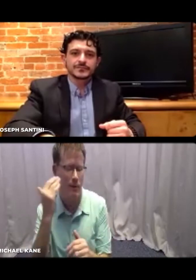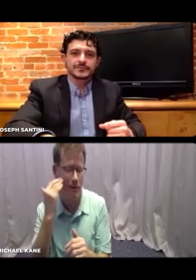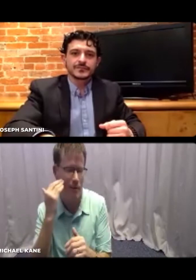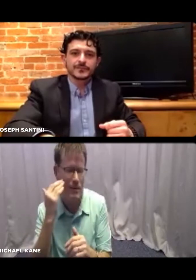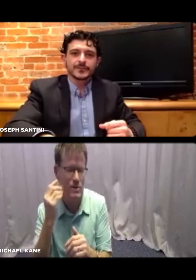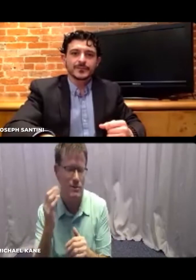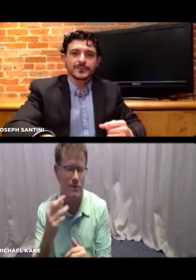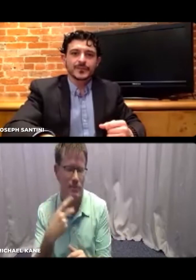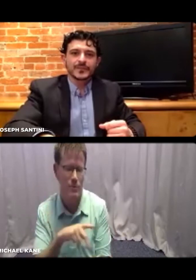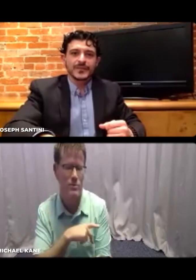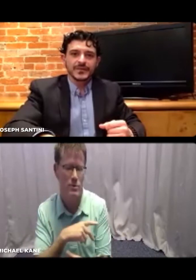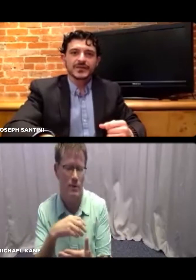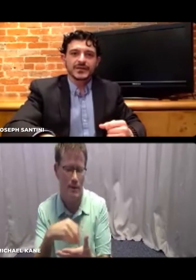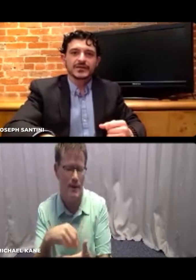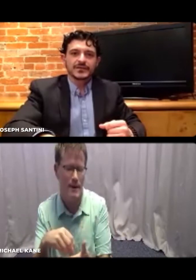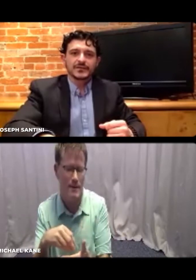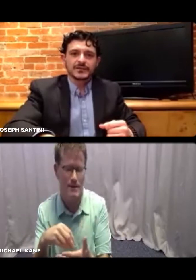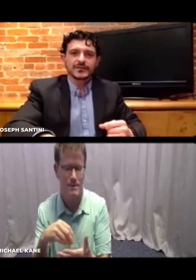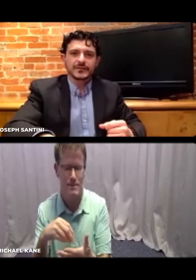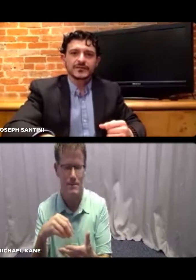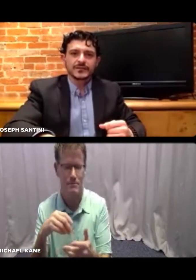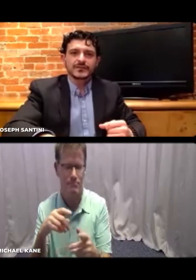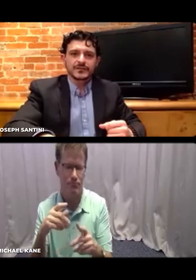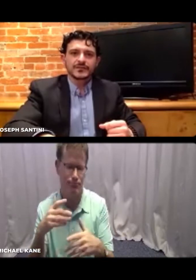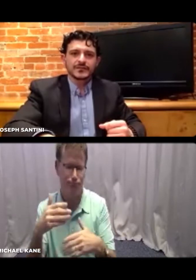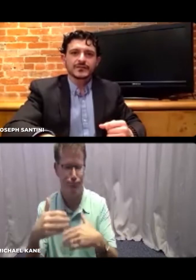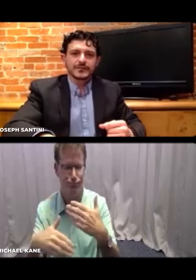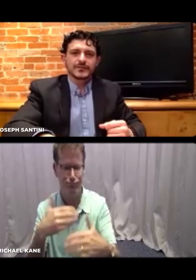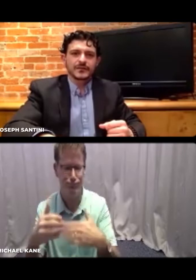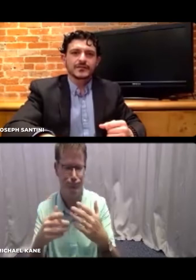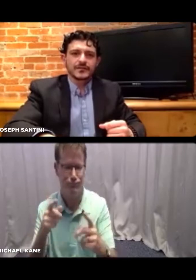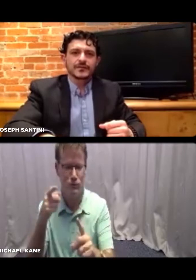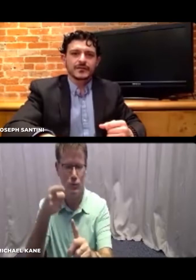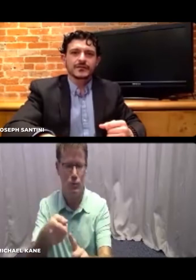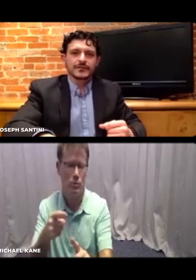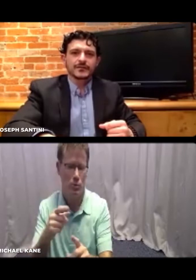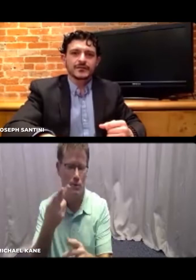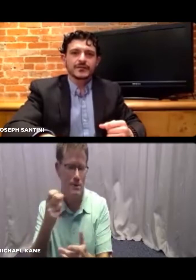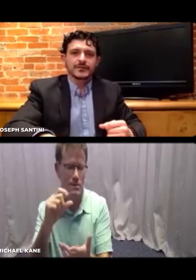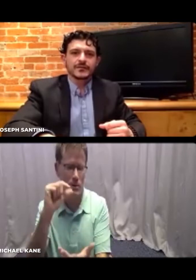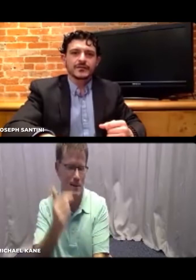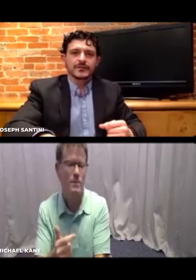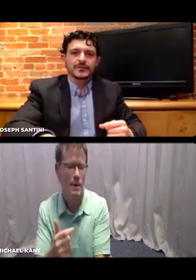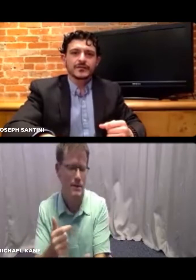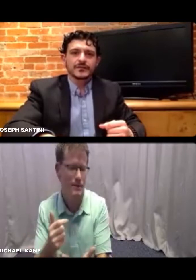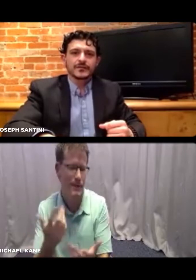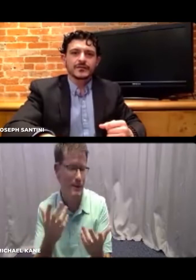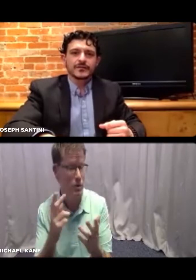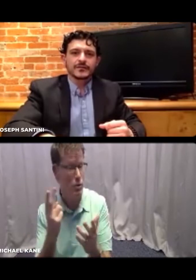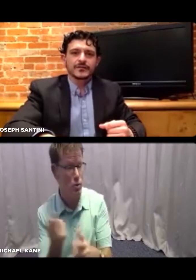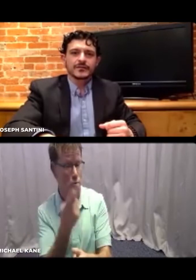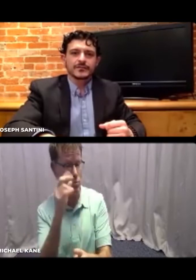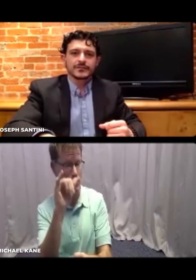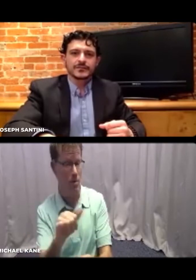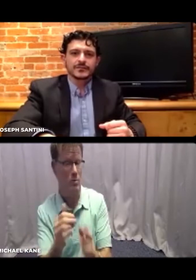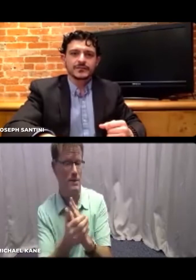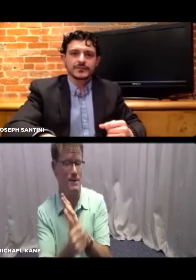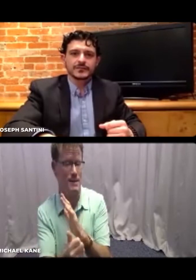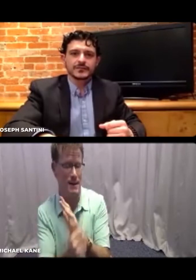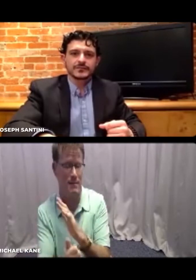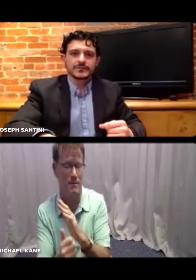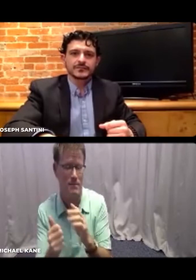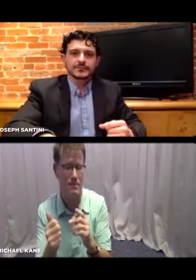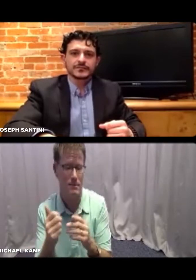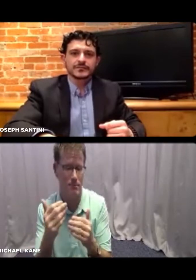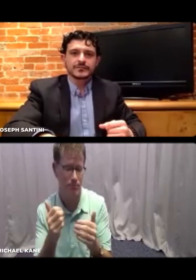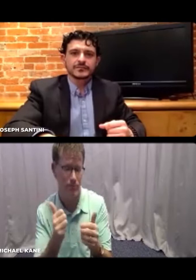in personal finance. And they can use that towards their goal after graduation. They can use that